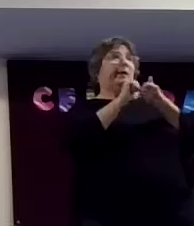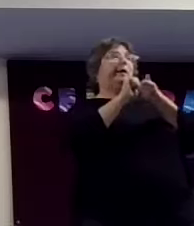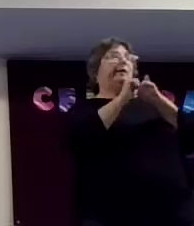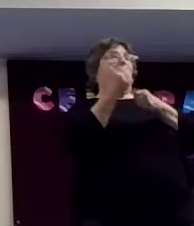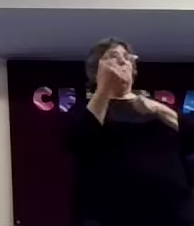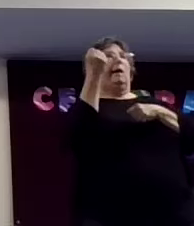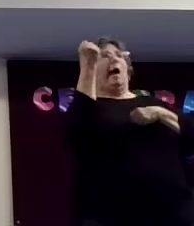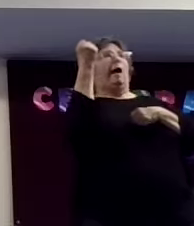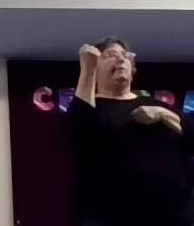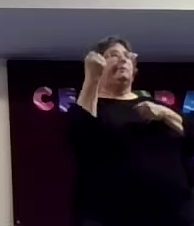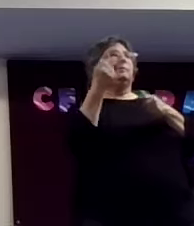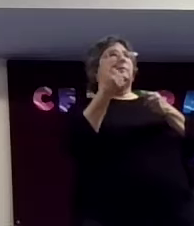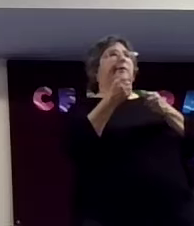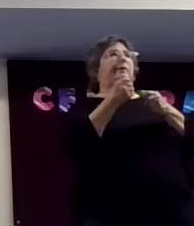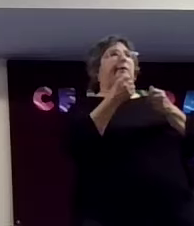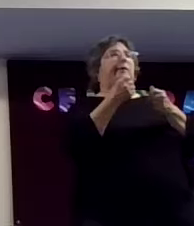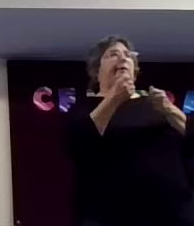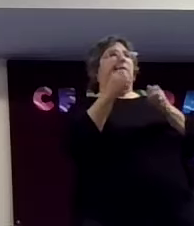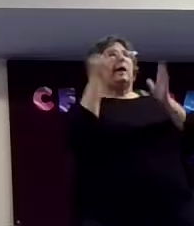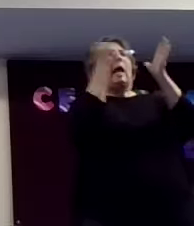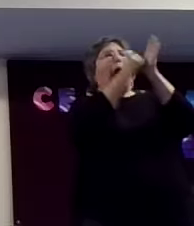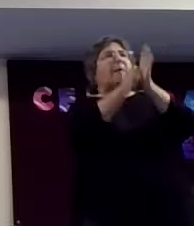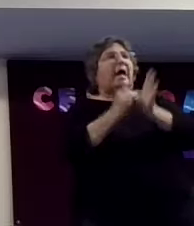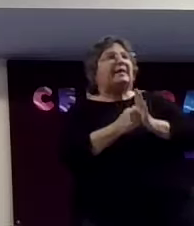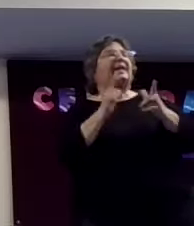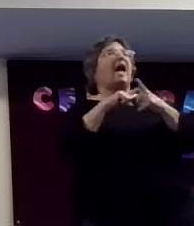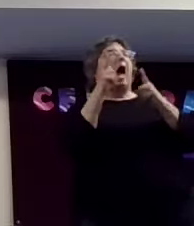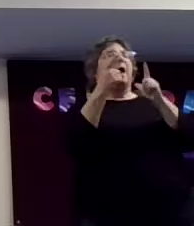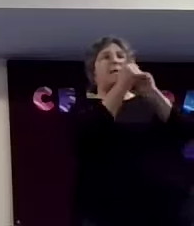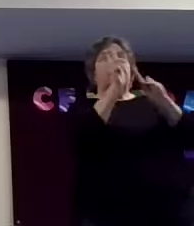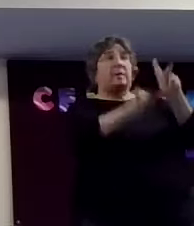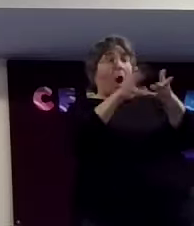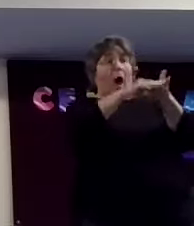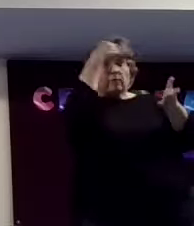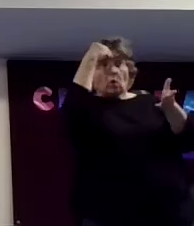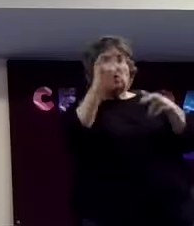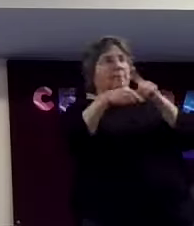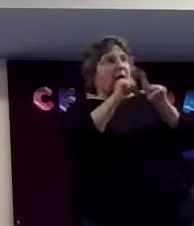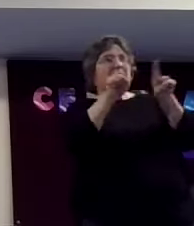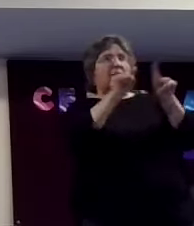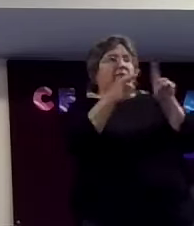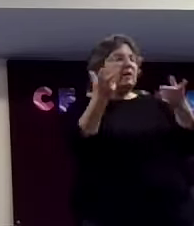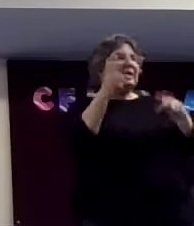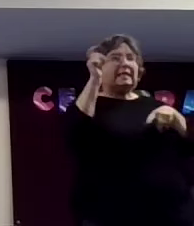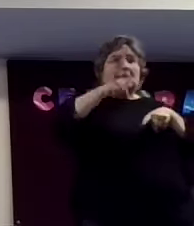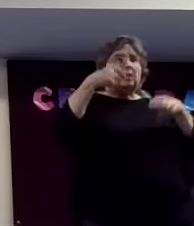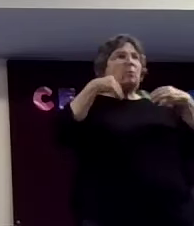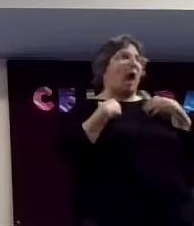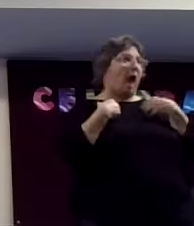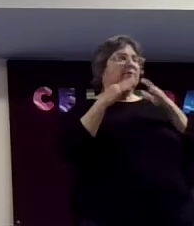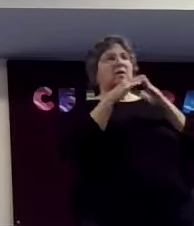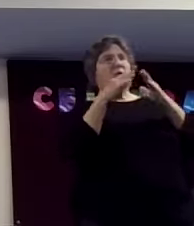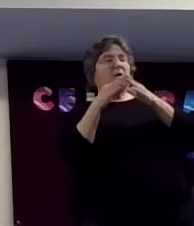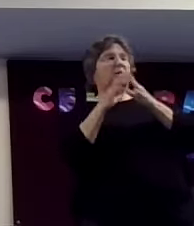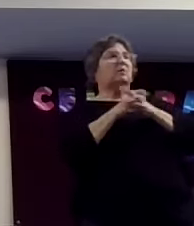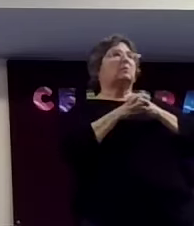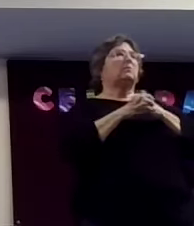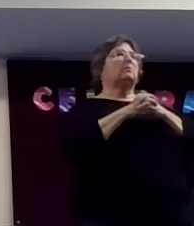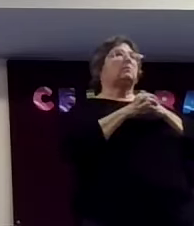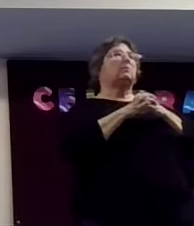doing a lot of door-to-door, and I've met a lot of people and learned a lot about some of the needs that we have in the